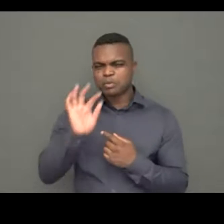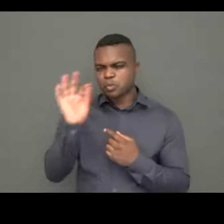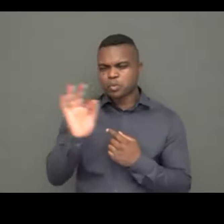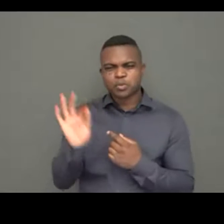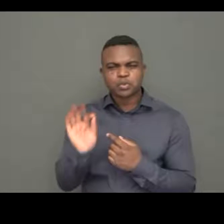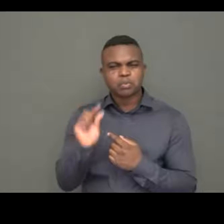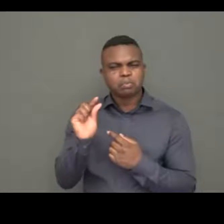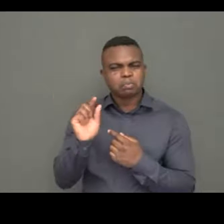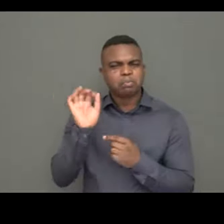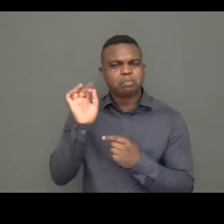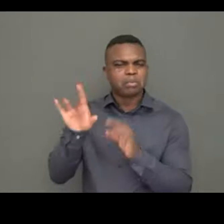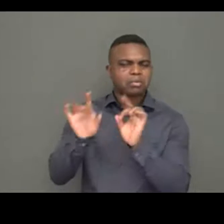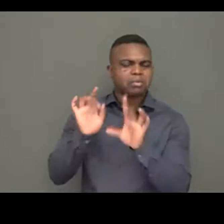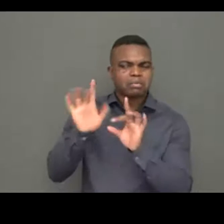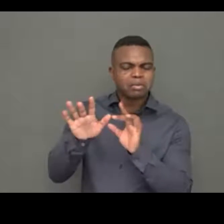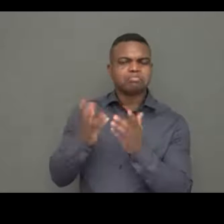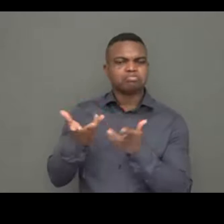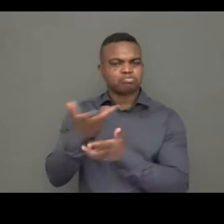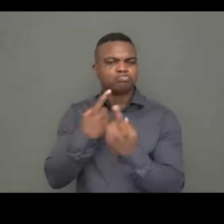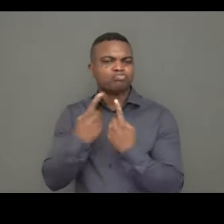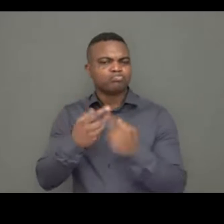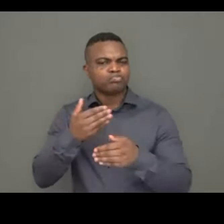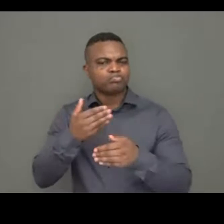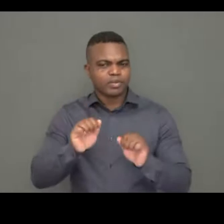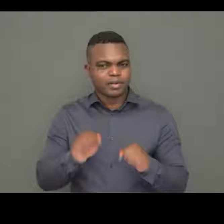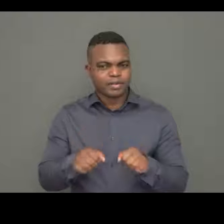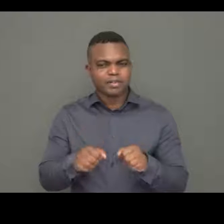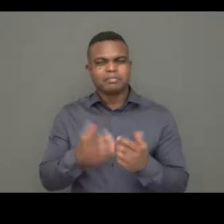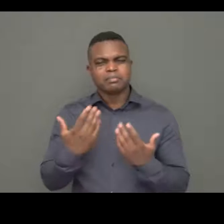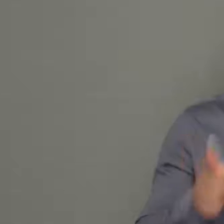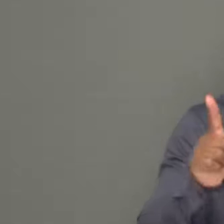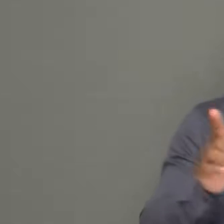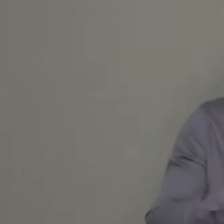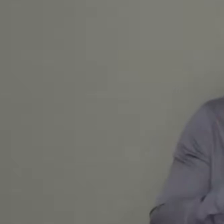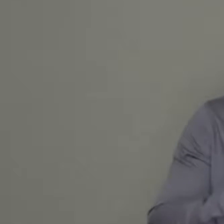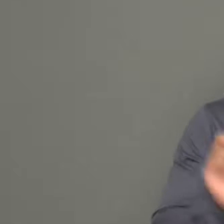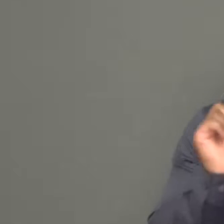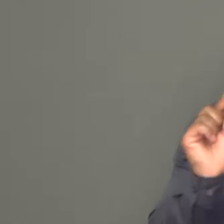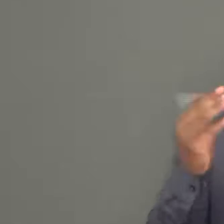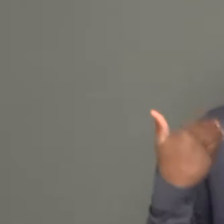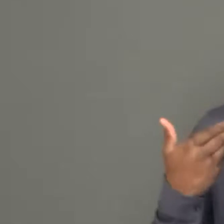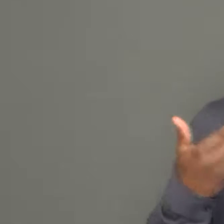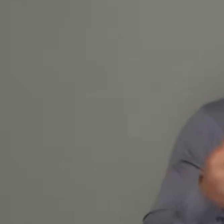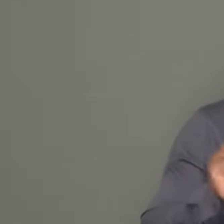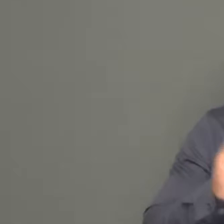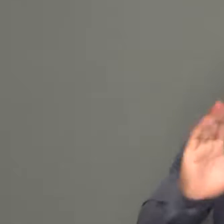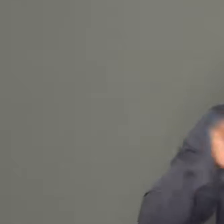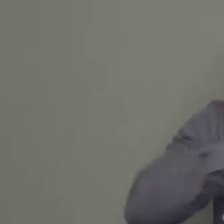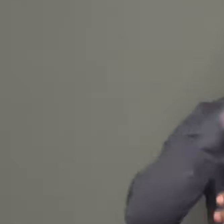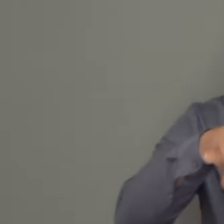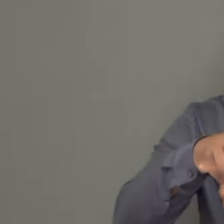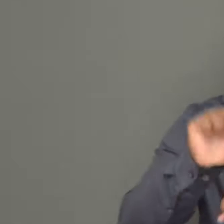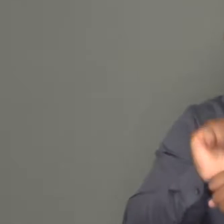Viates Christi in this way, and how they have supported you, training, mentoring, you know, and involved you in representative